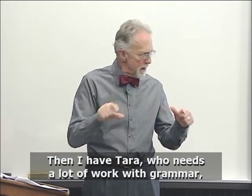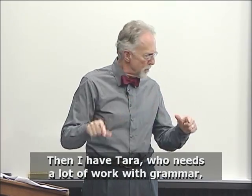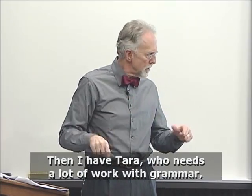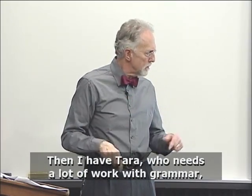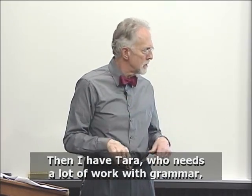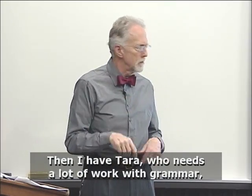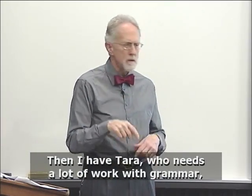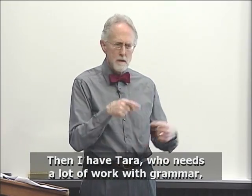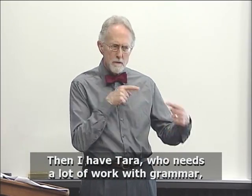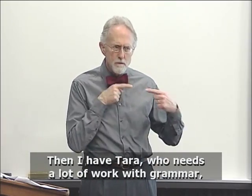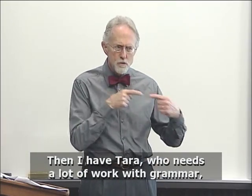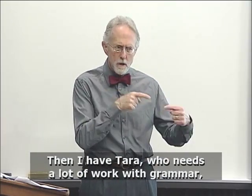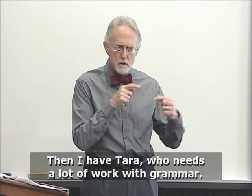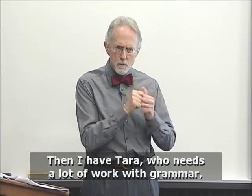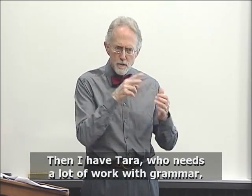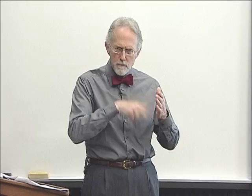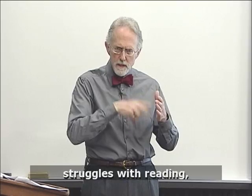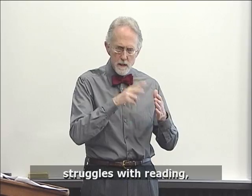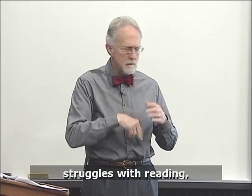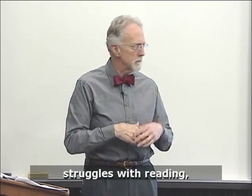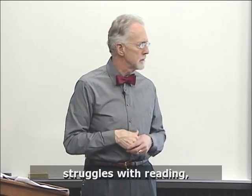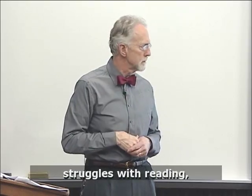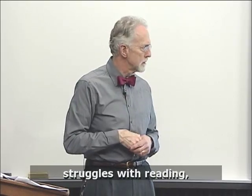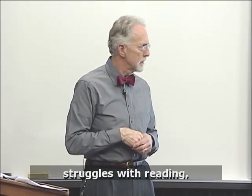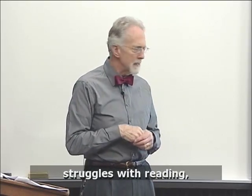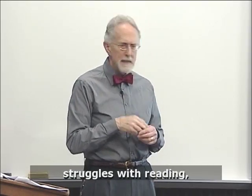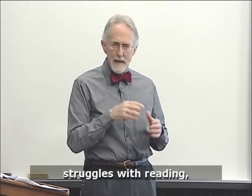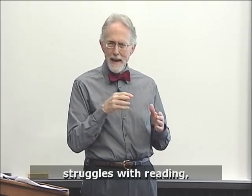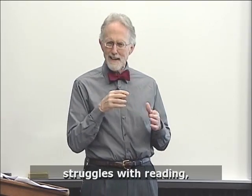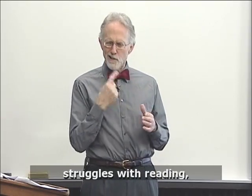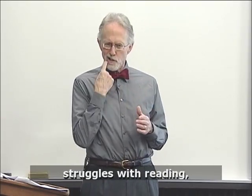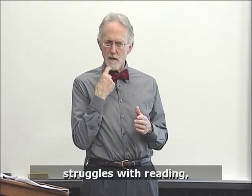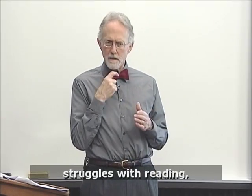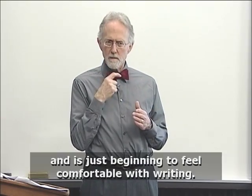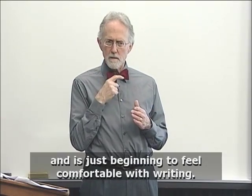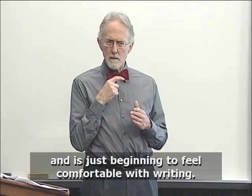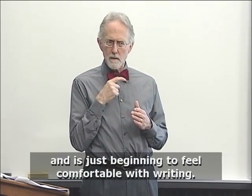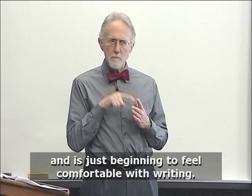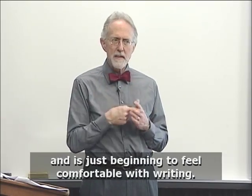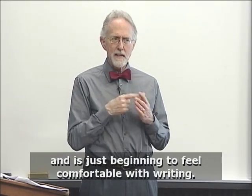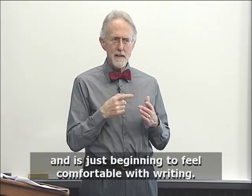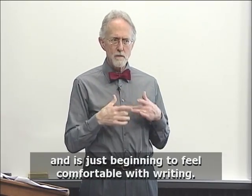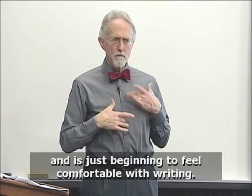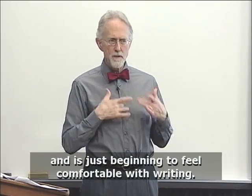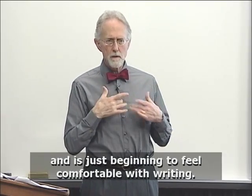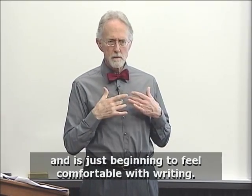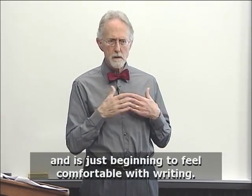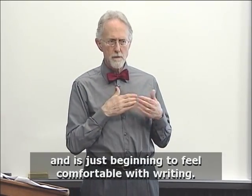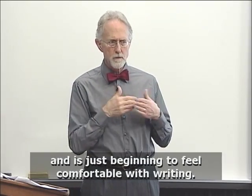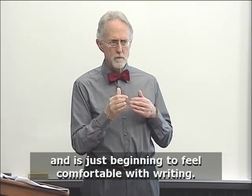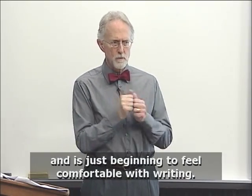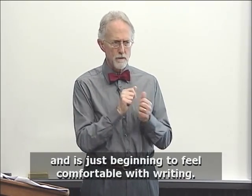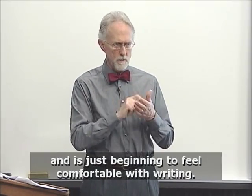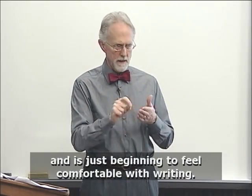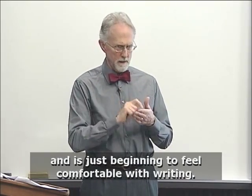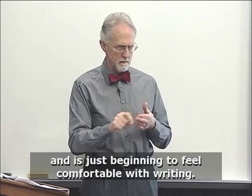grammar, struggles with reading, and is just beginning to feel comfortable with writing.